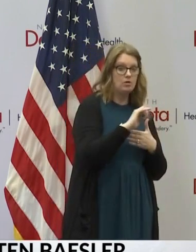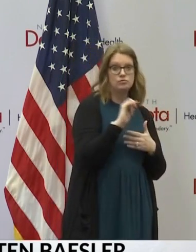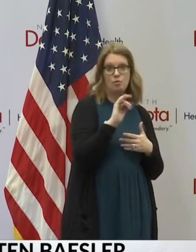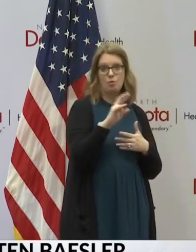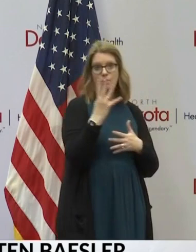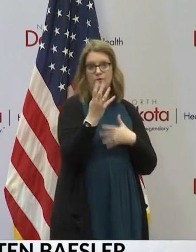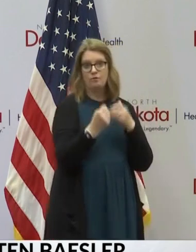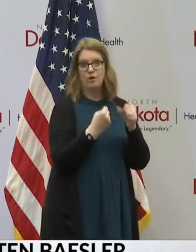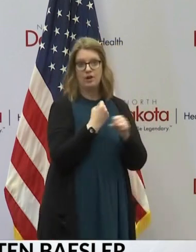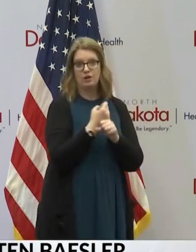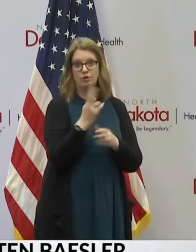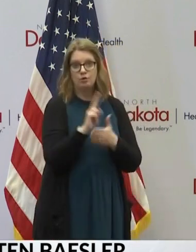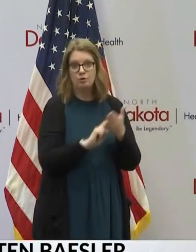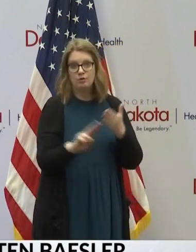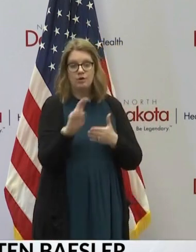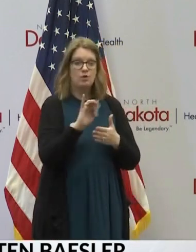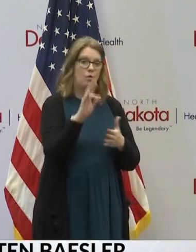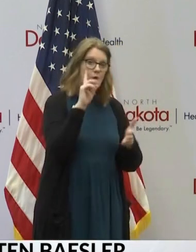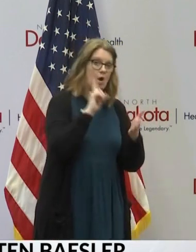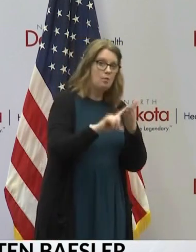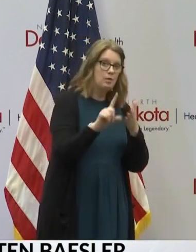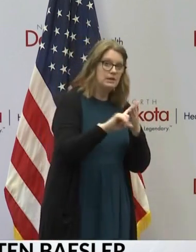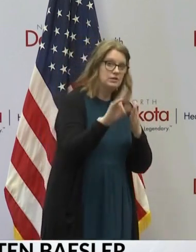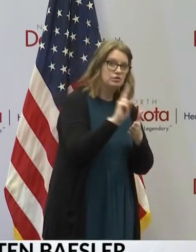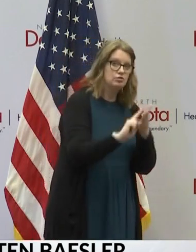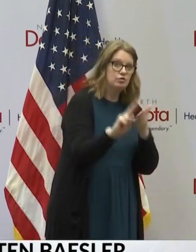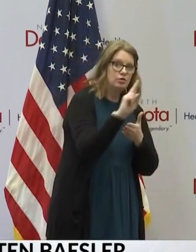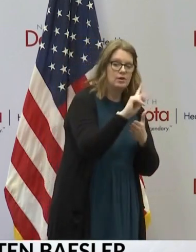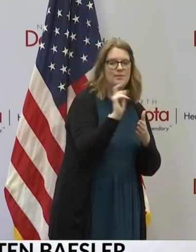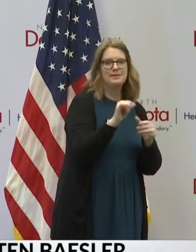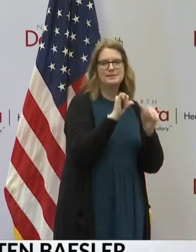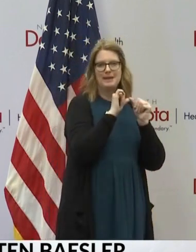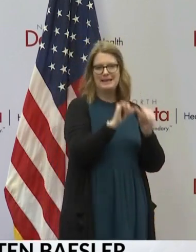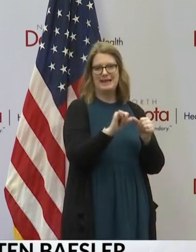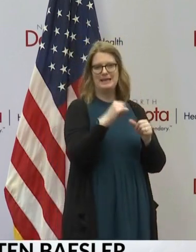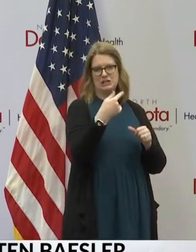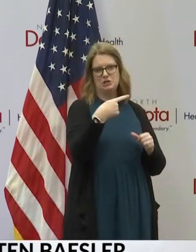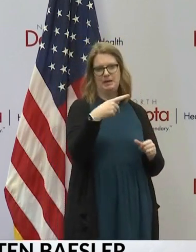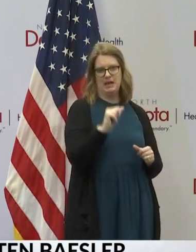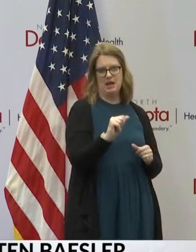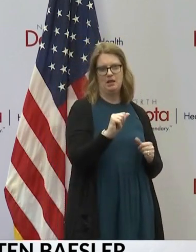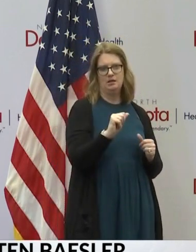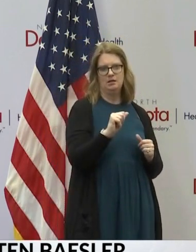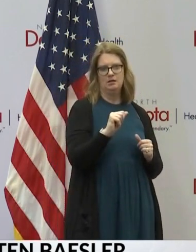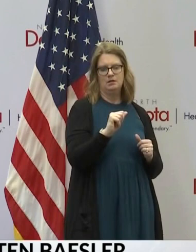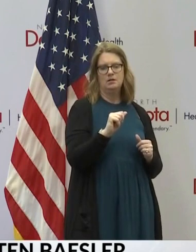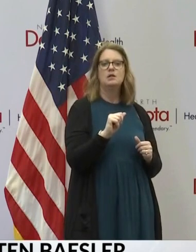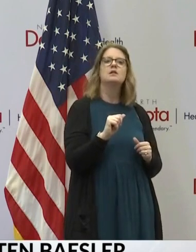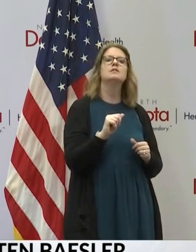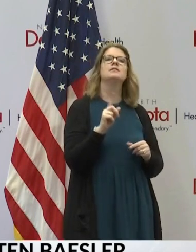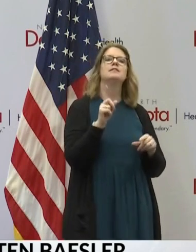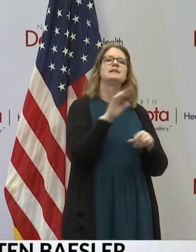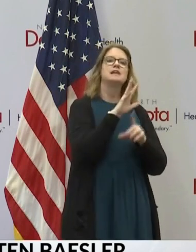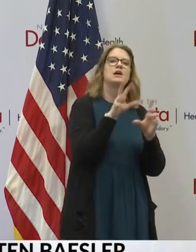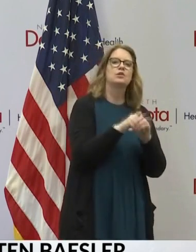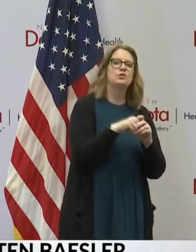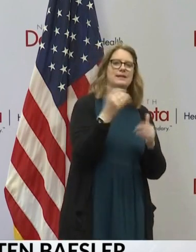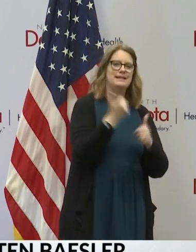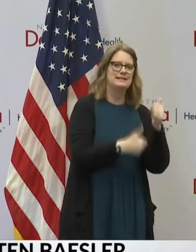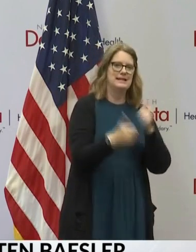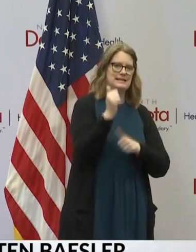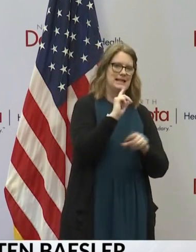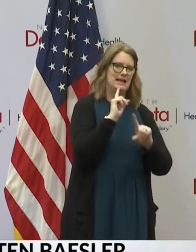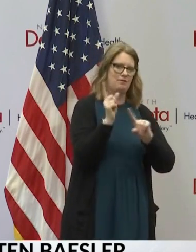at a four-year university or a research university. You have to maintain a GPA each semester. That is also included in this executive